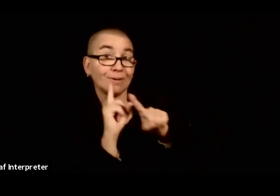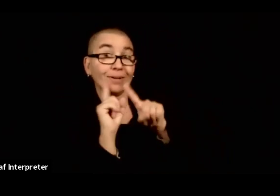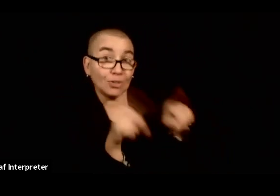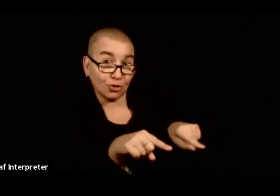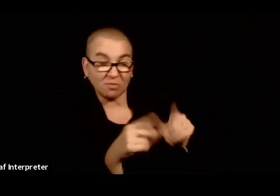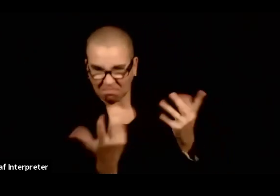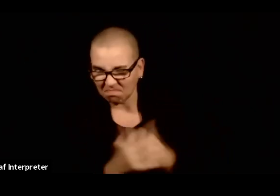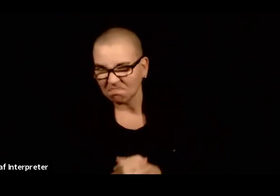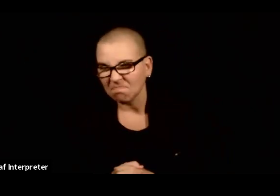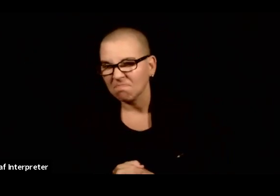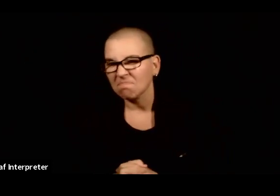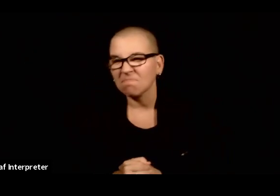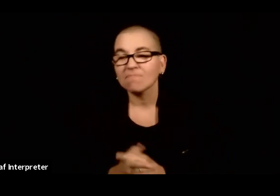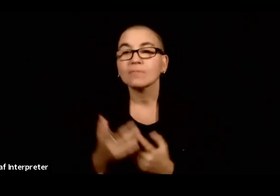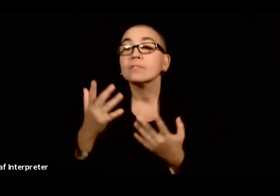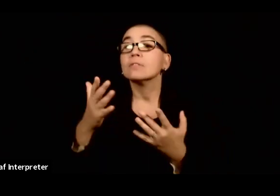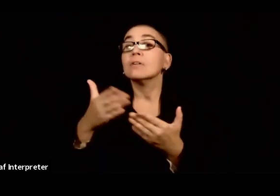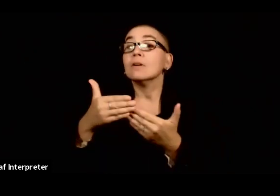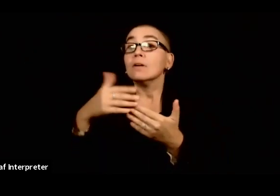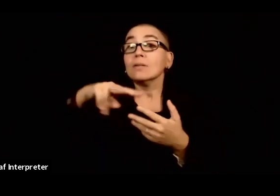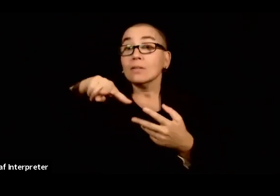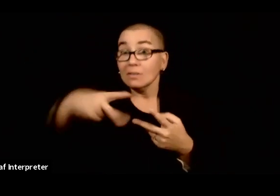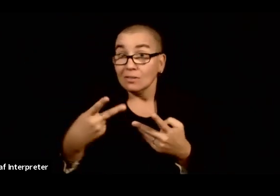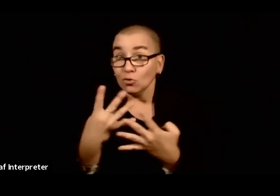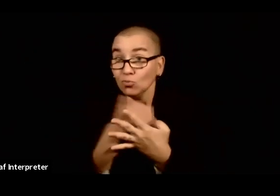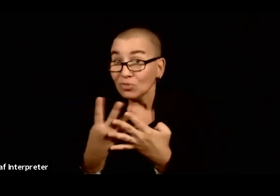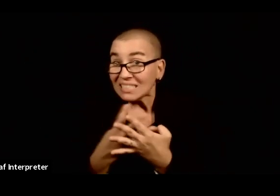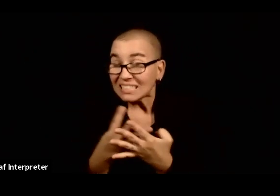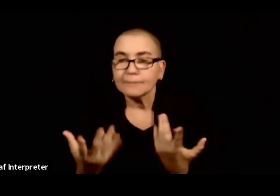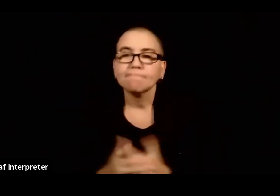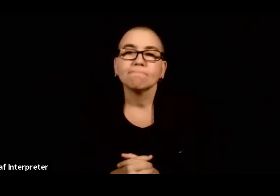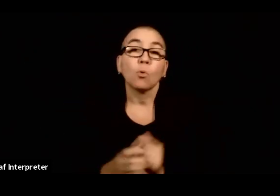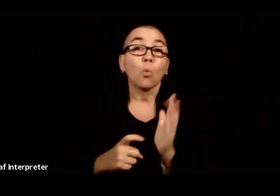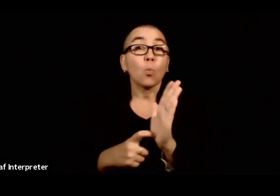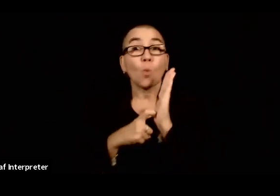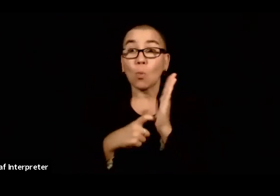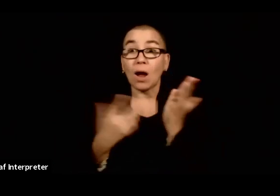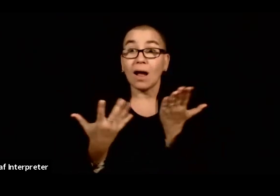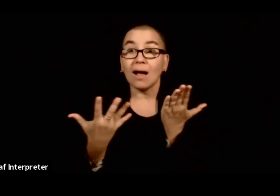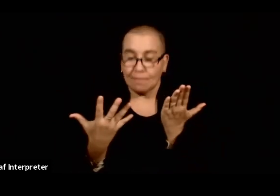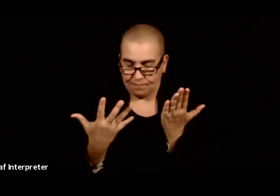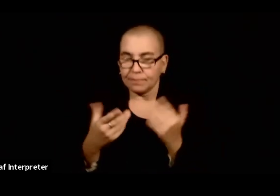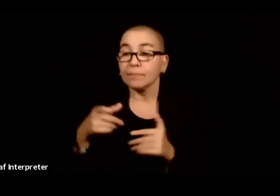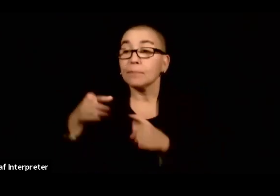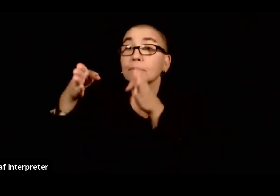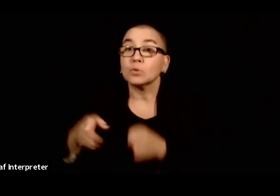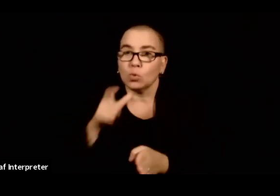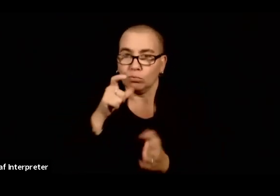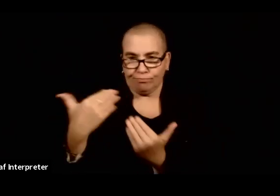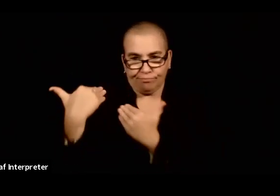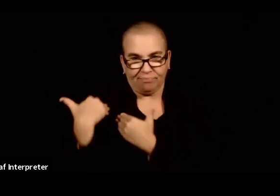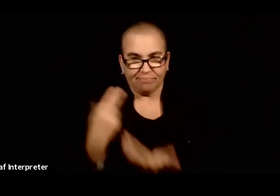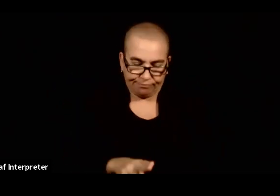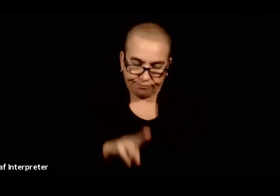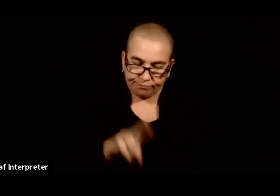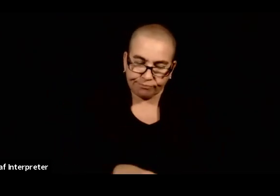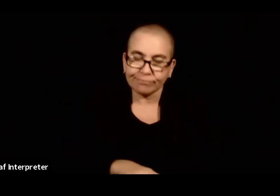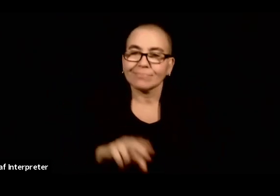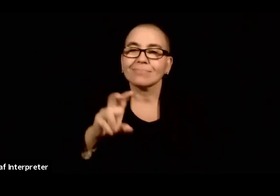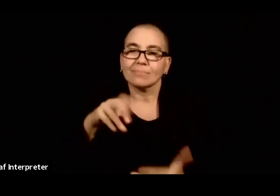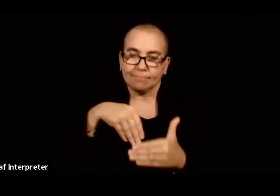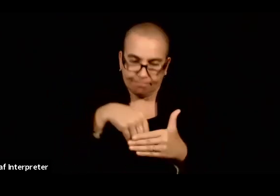that we are requiring the visitors to sign in and sign out so that if needed, we can go back and do